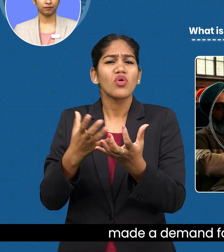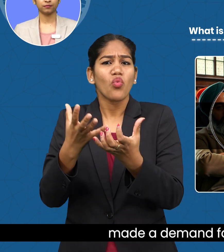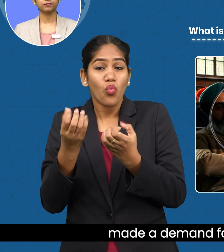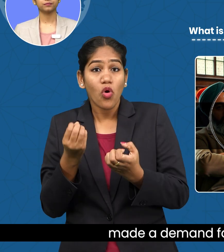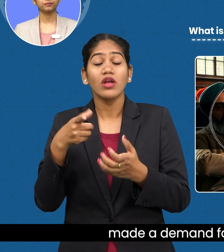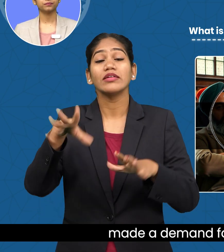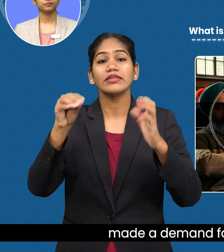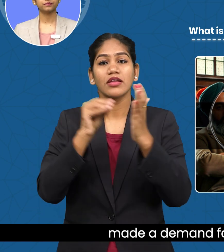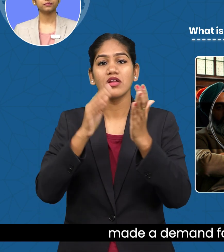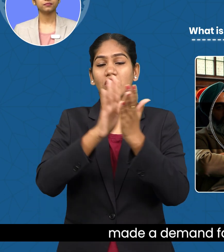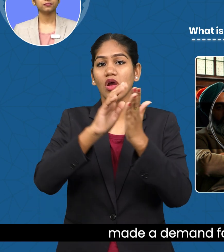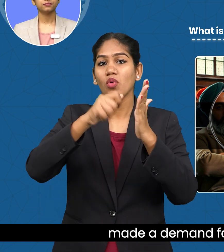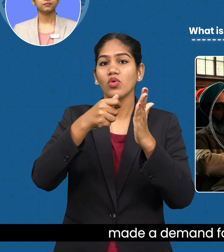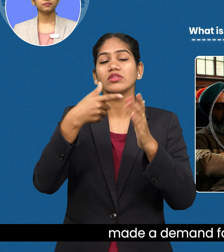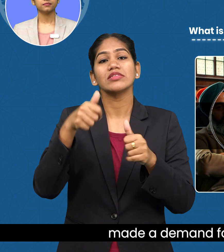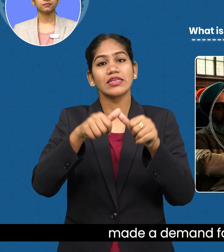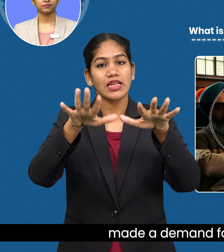Assembly.